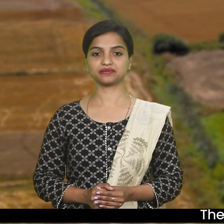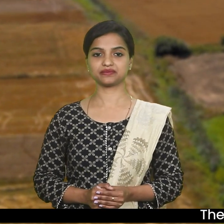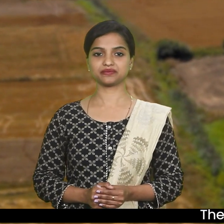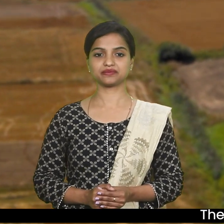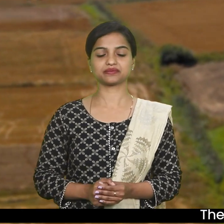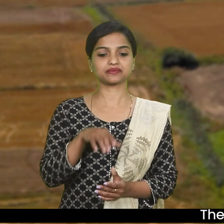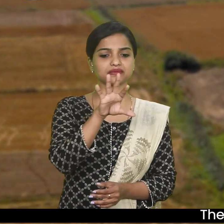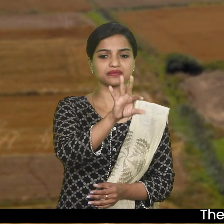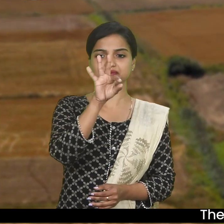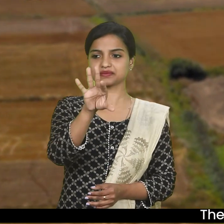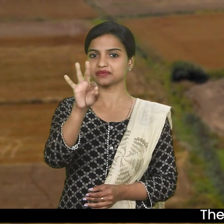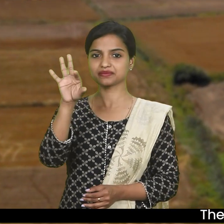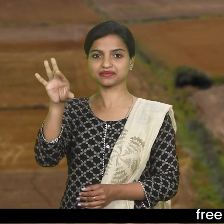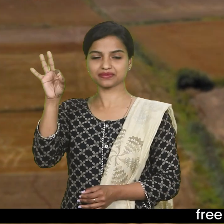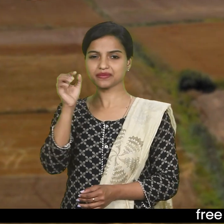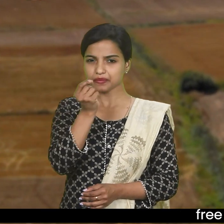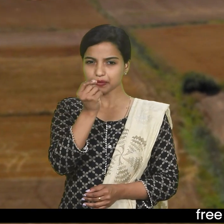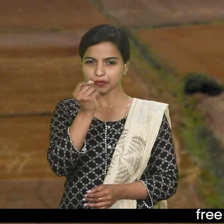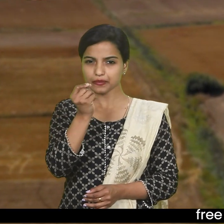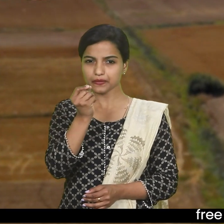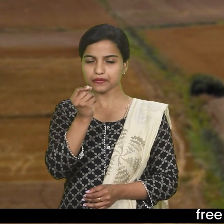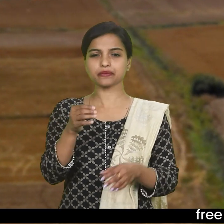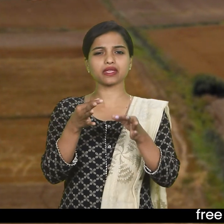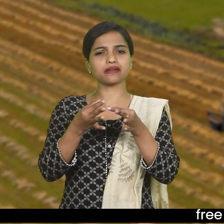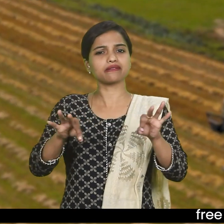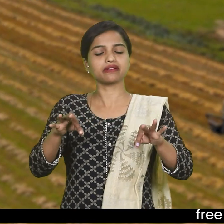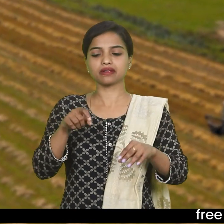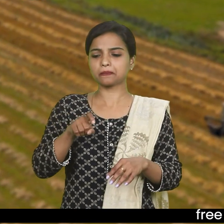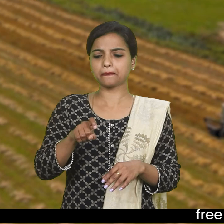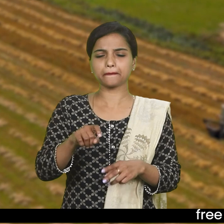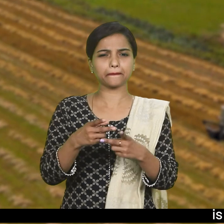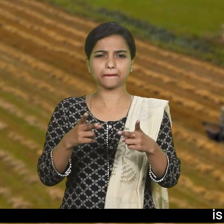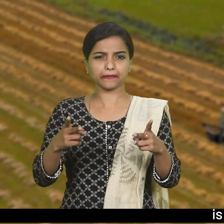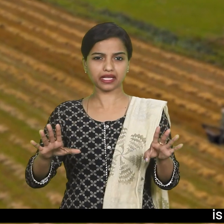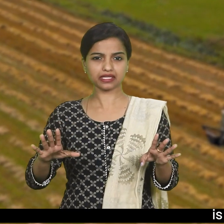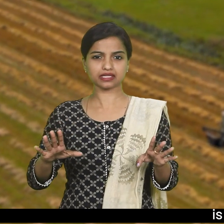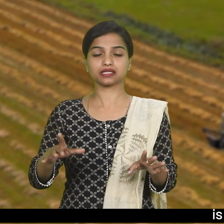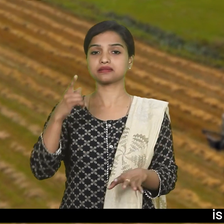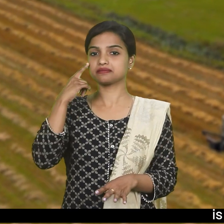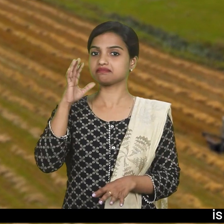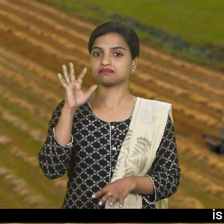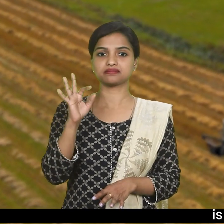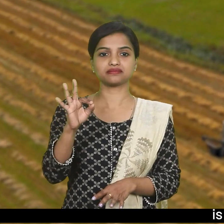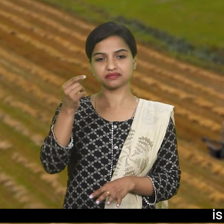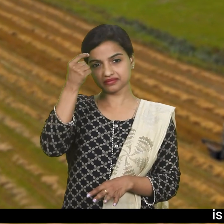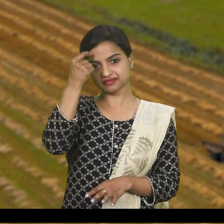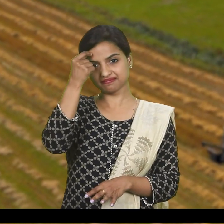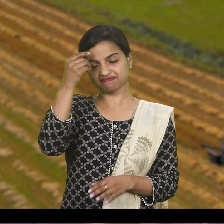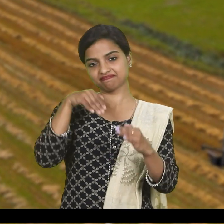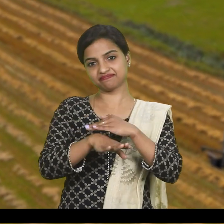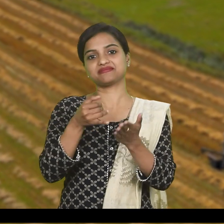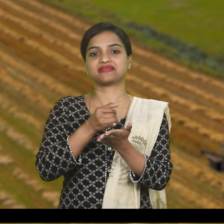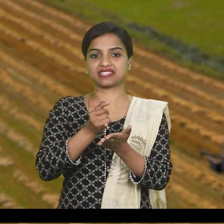The selection of the seeds free from pests and insects is also an important issue